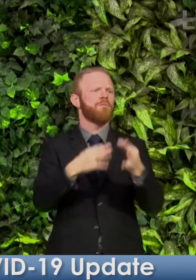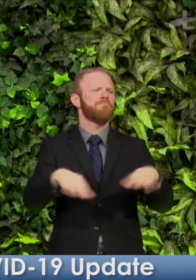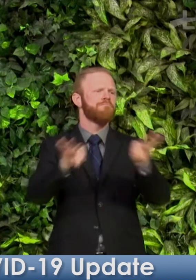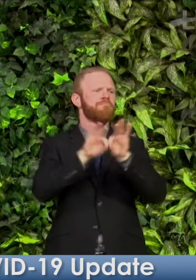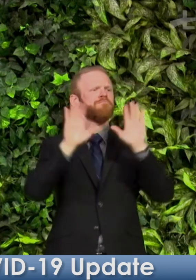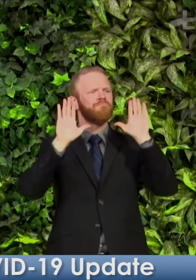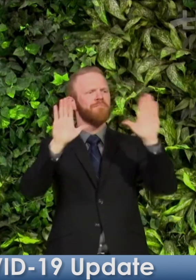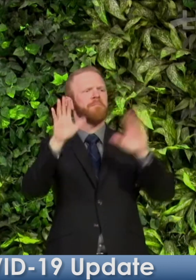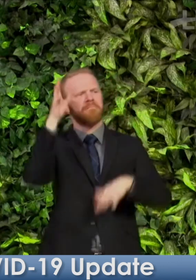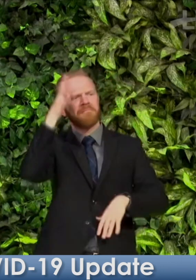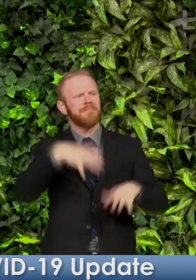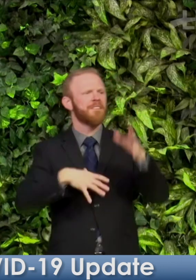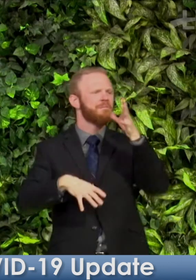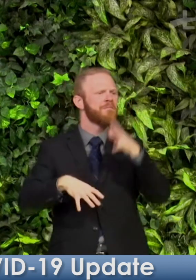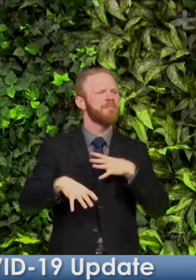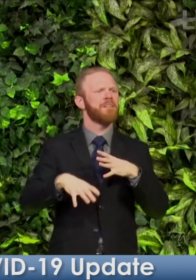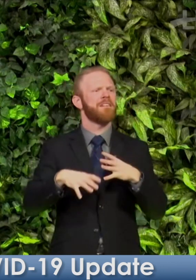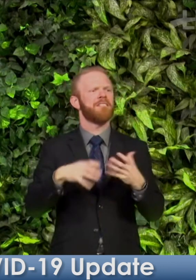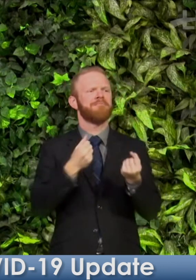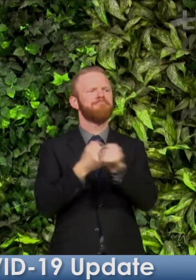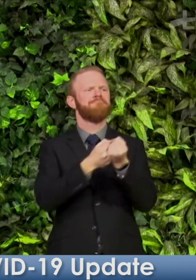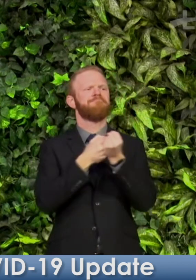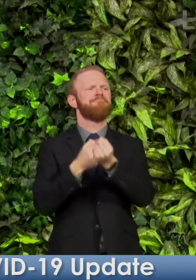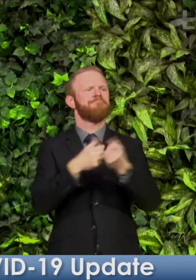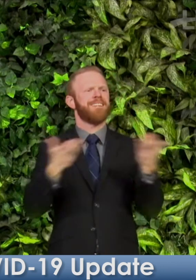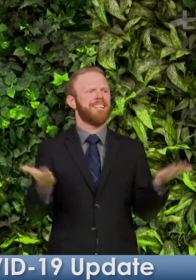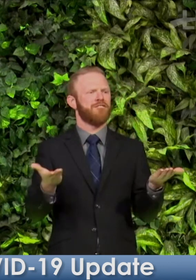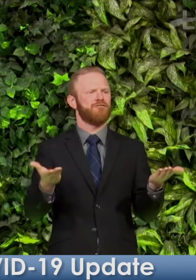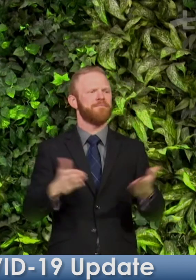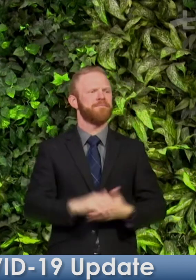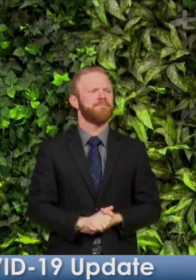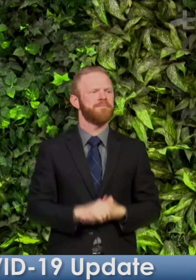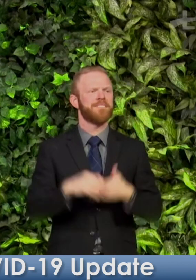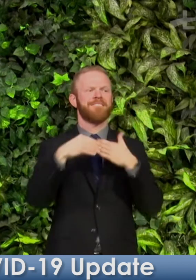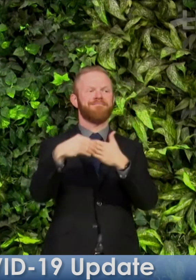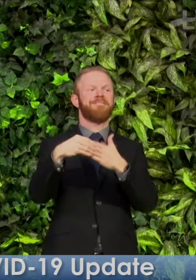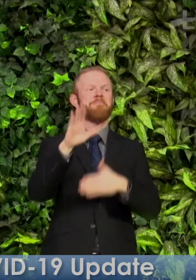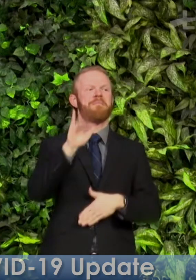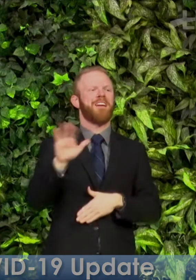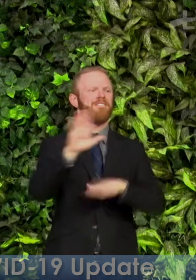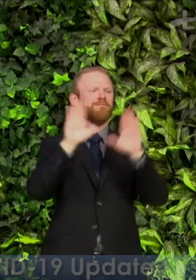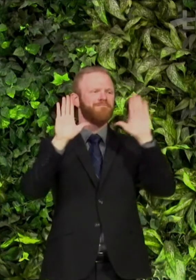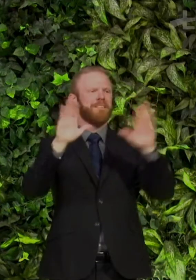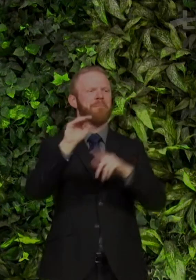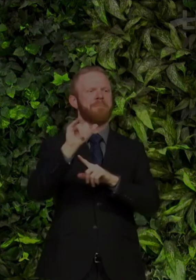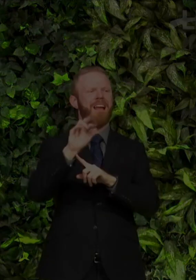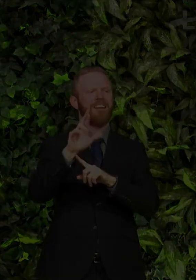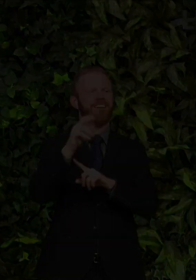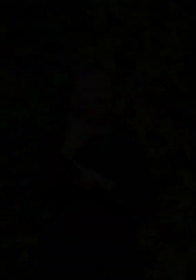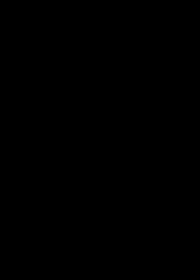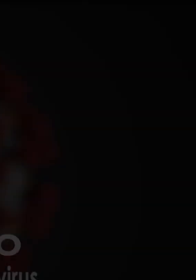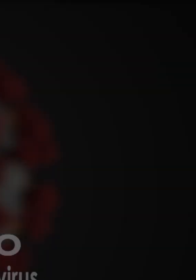here in Long Beach possible, led by your extraordinary Mayor, Mayor Garcia. Thank you all very, very much.